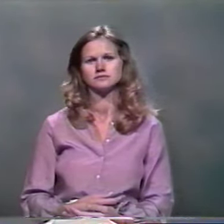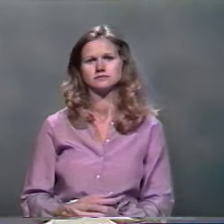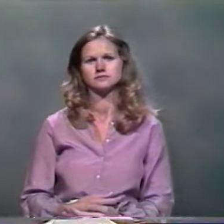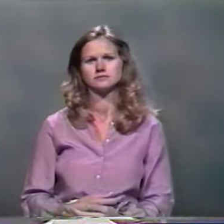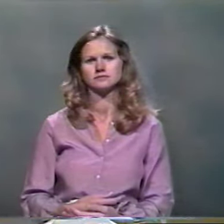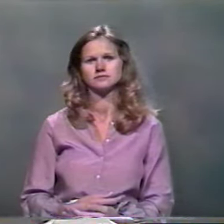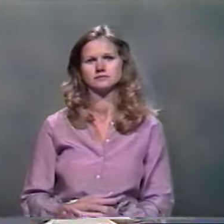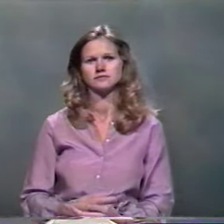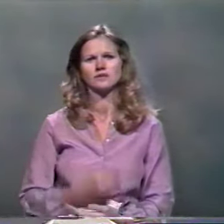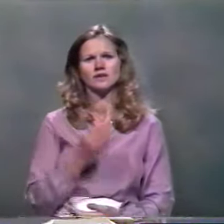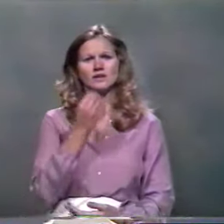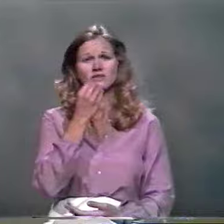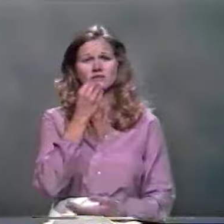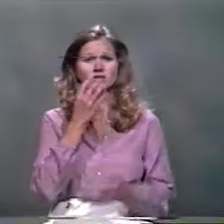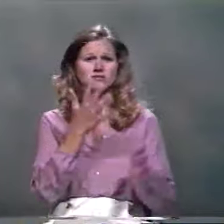say,